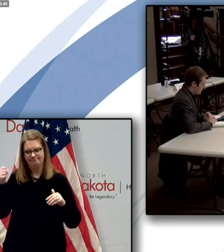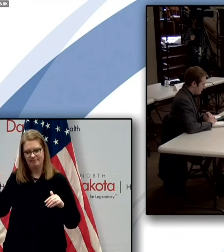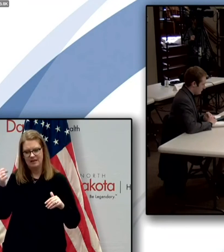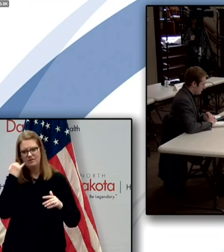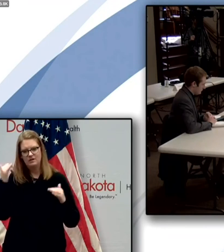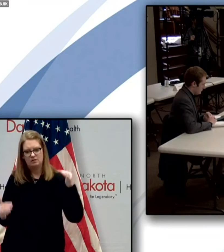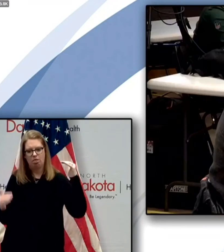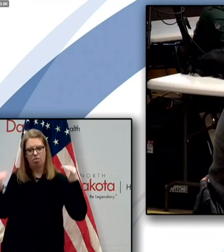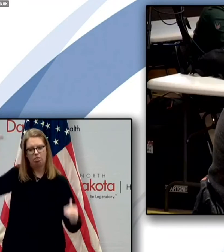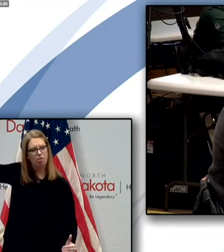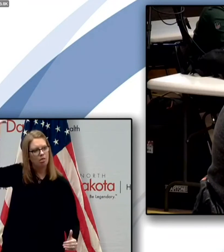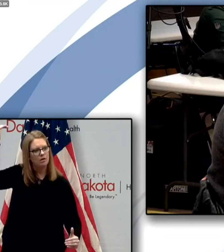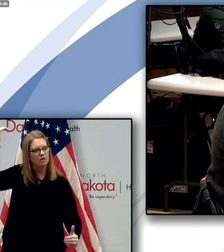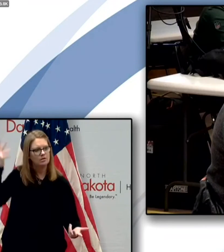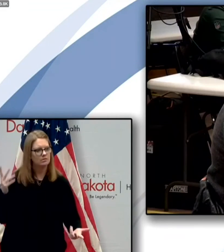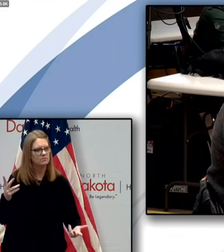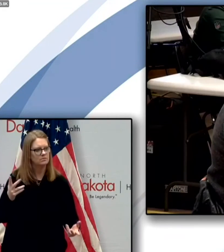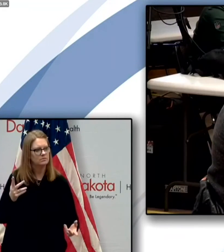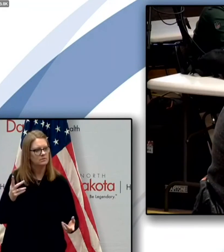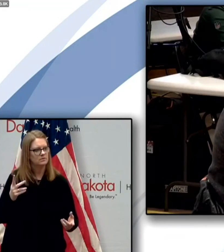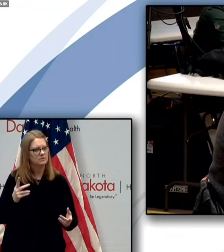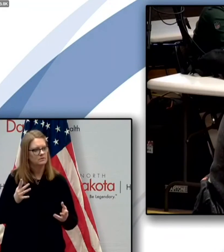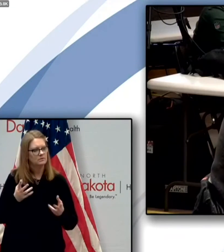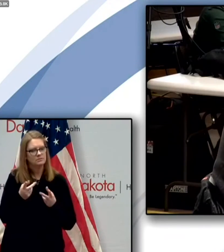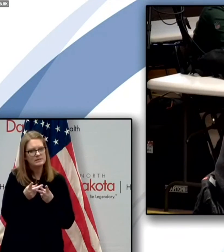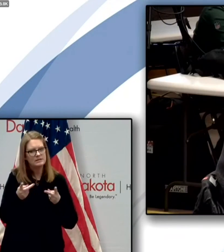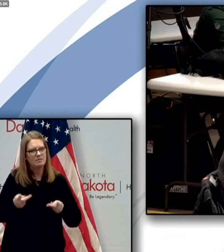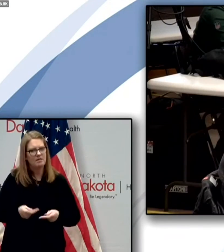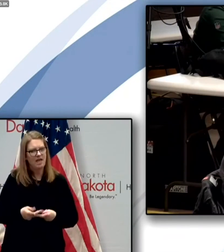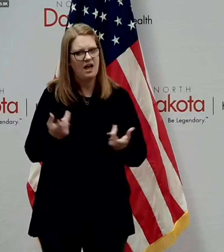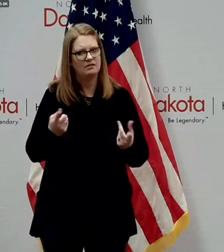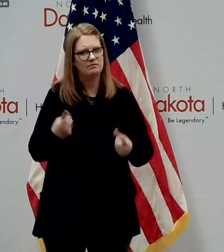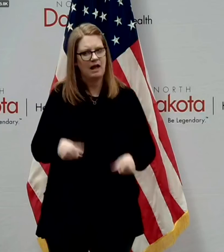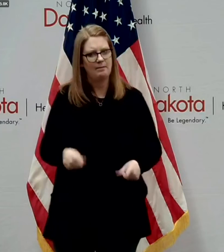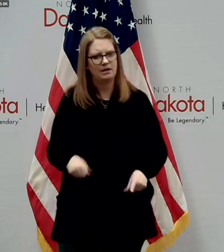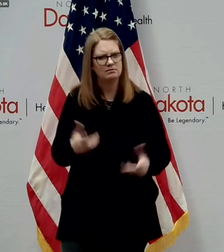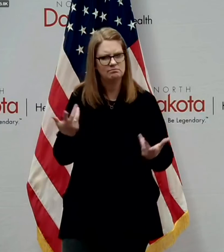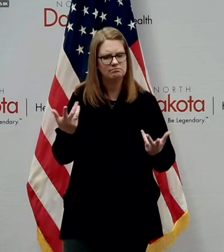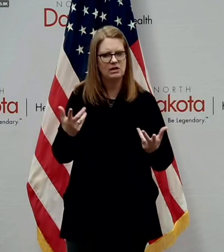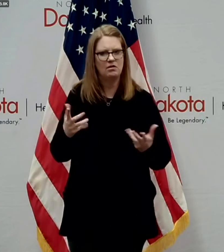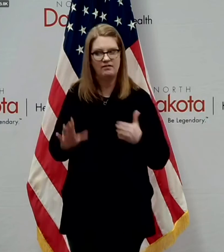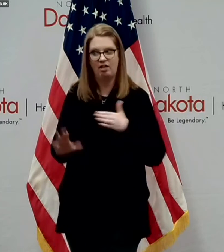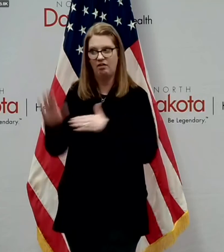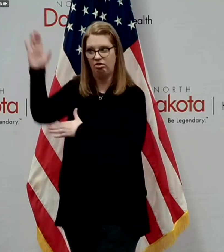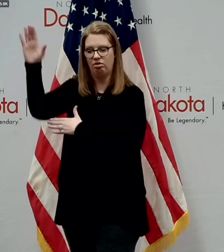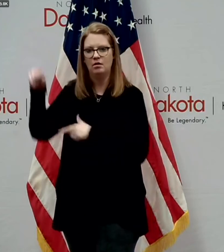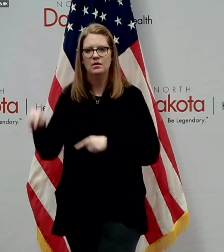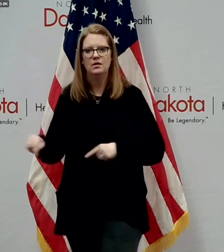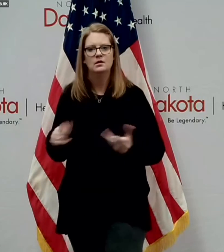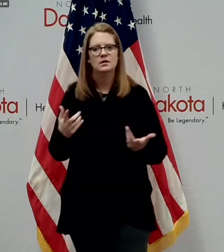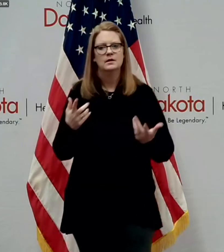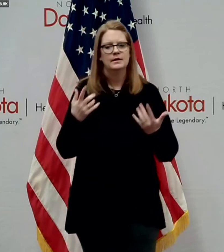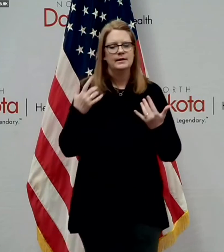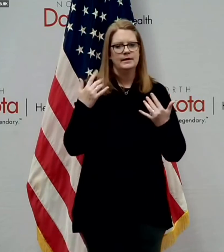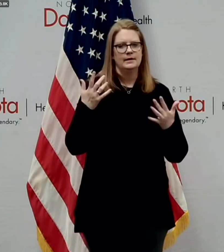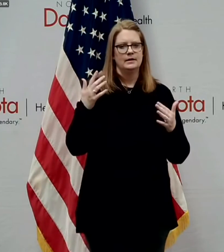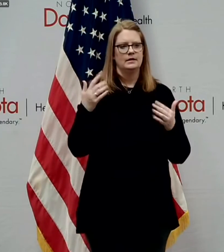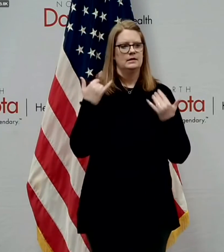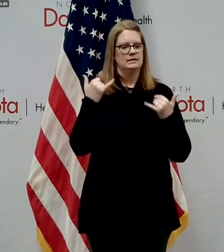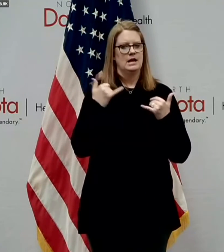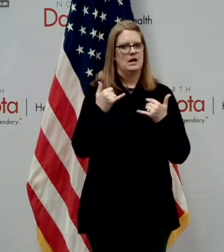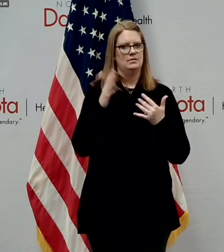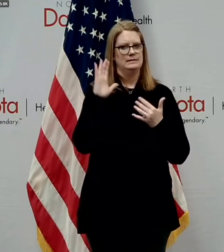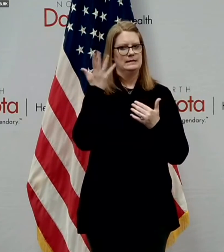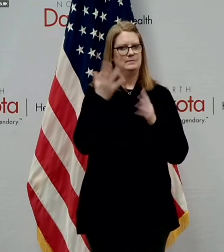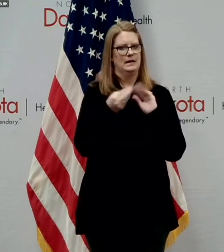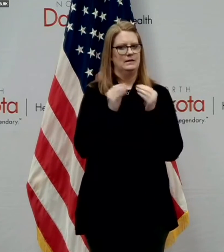plan for that in terms of, a surge plan? Yes. So first off, it might look like a disproportionate number,